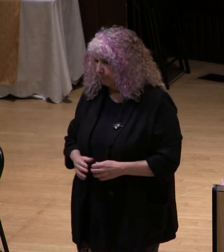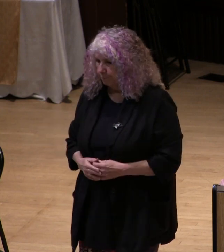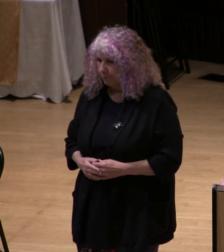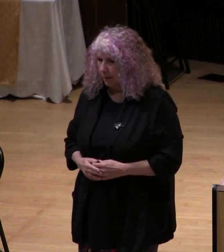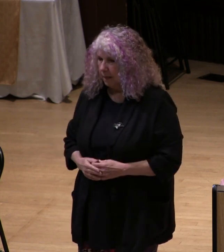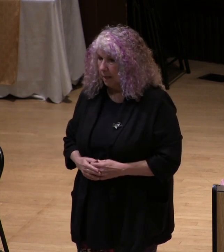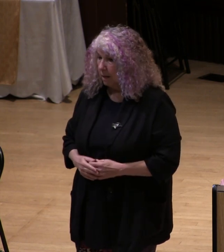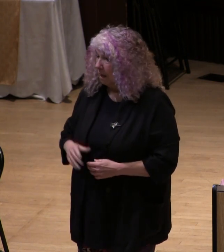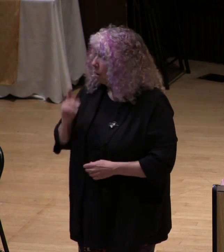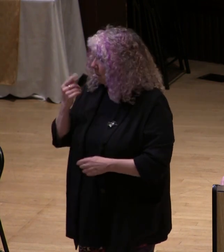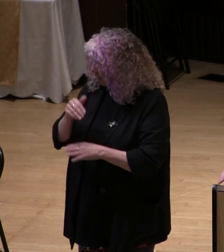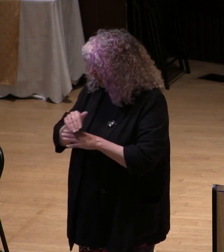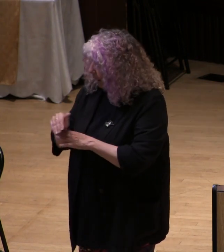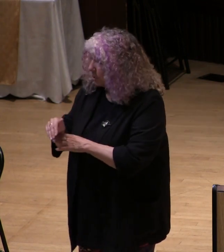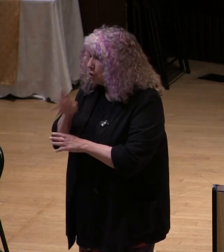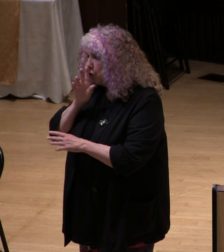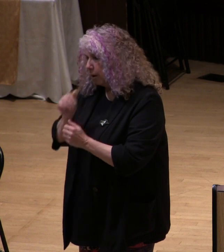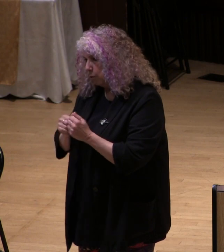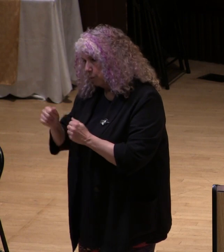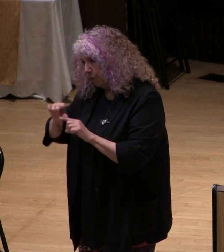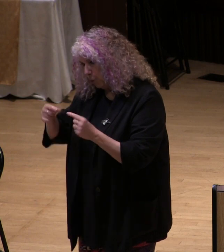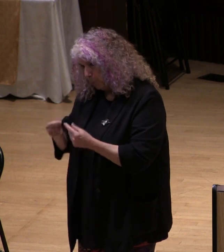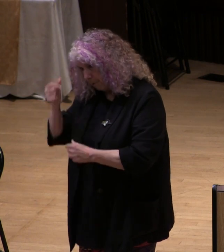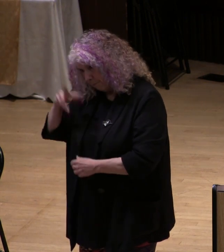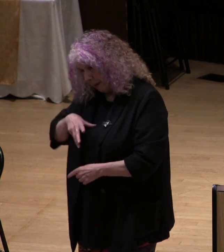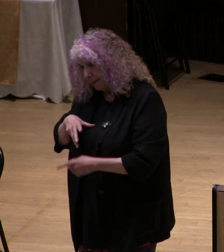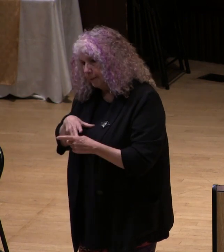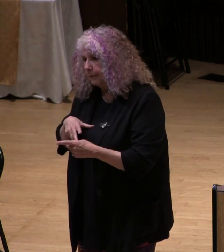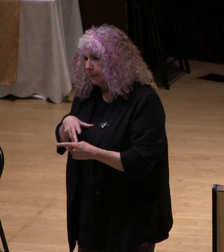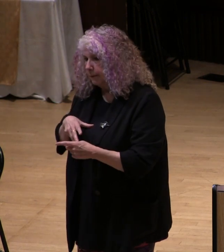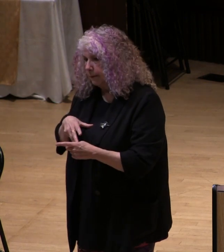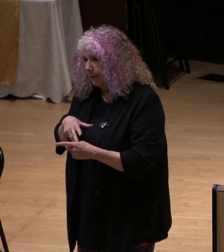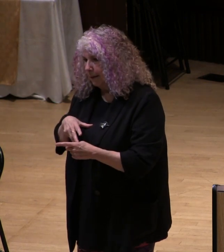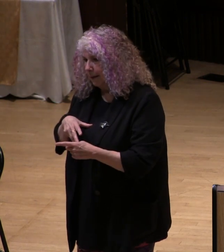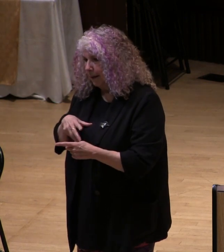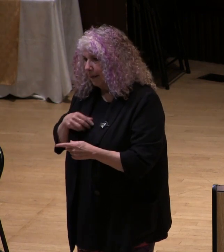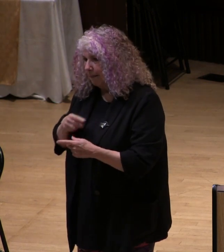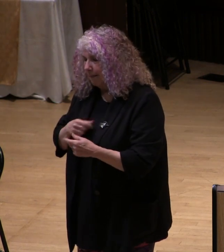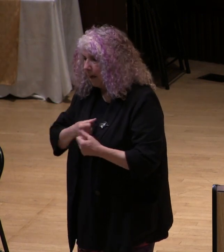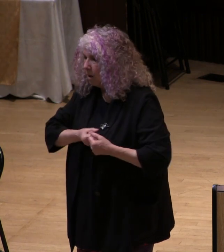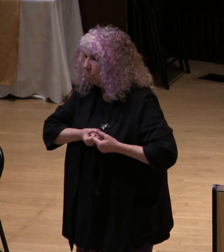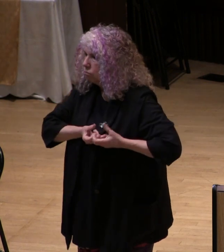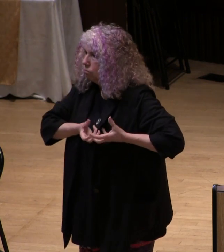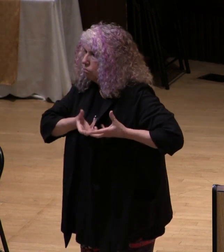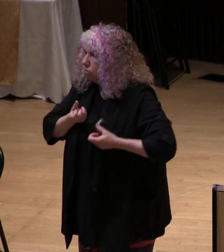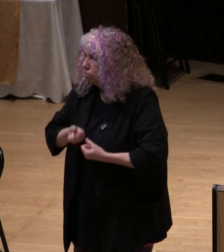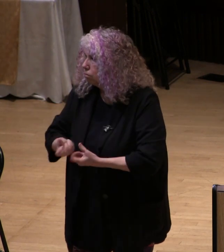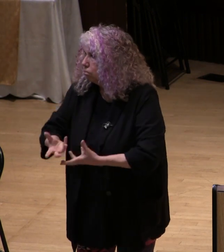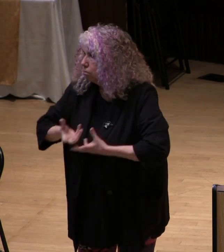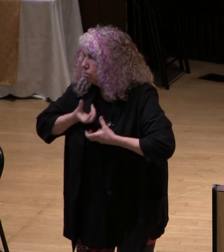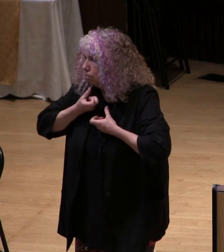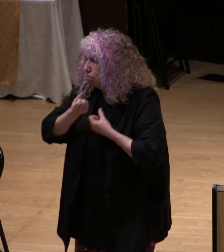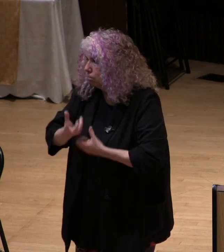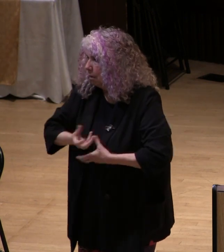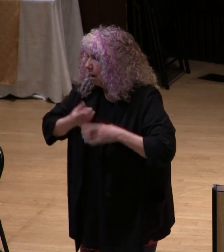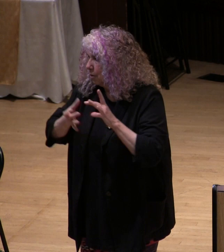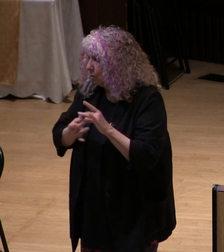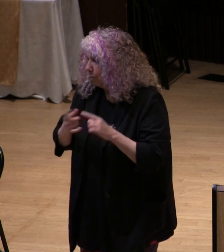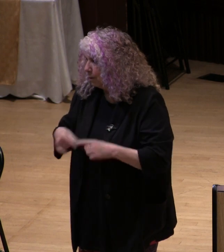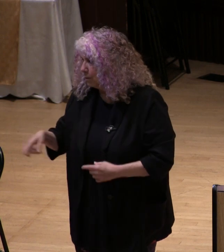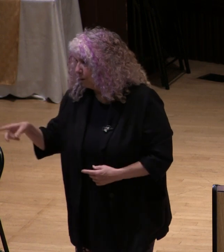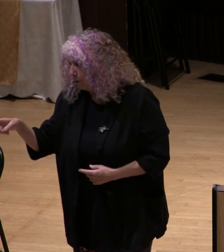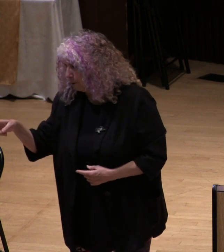She spends the evening talking with the group of men, and they open their hearts and pour out their stories to